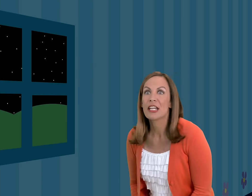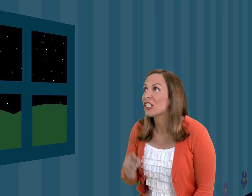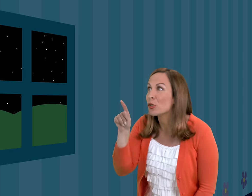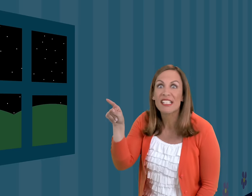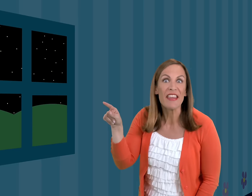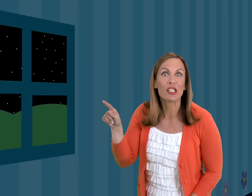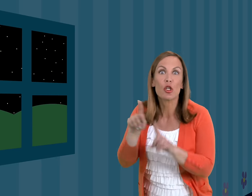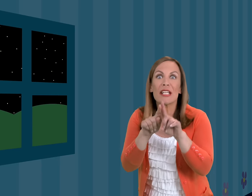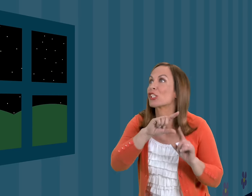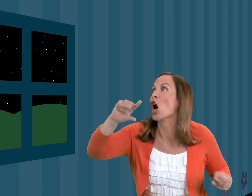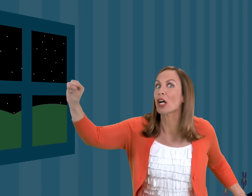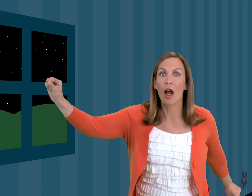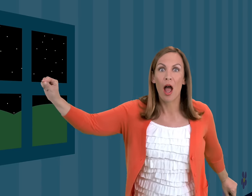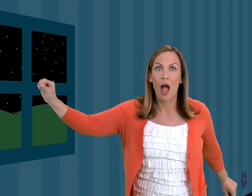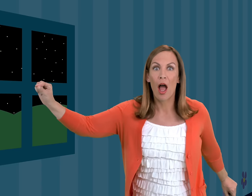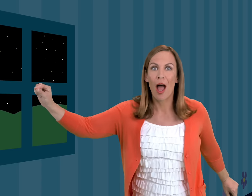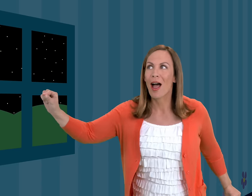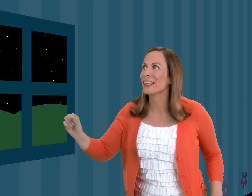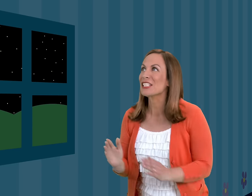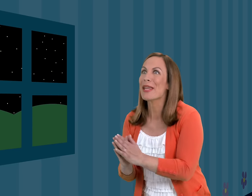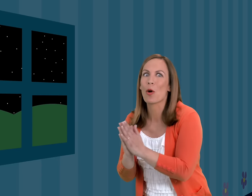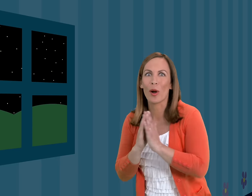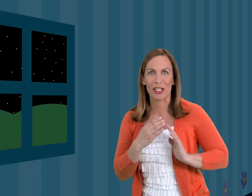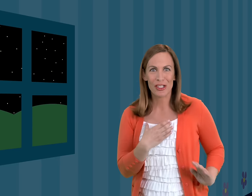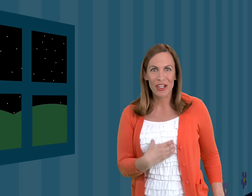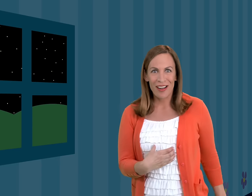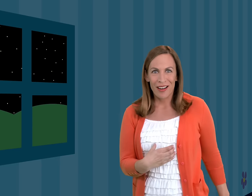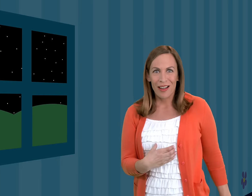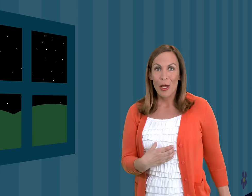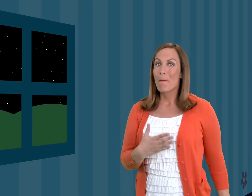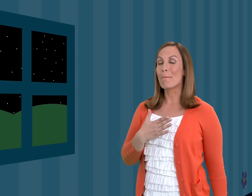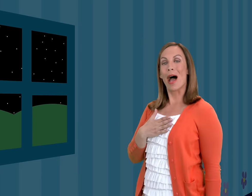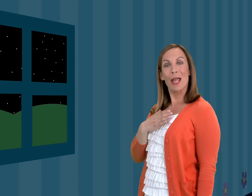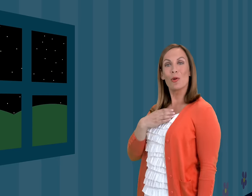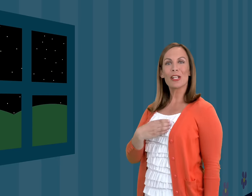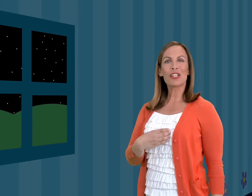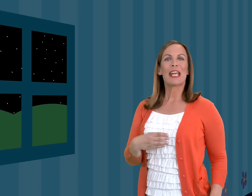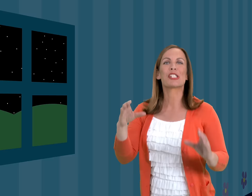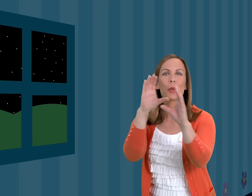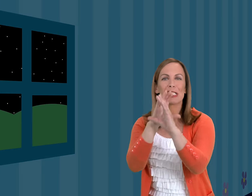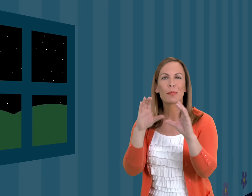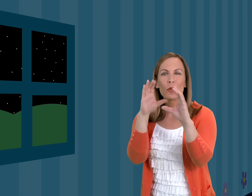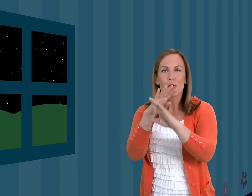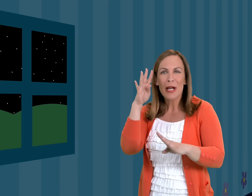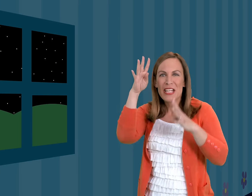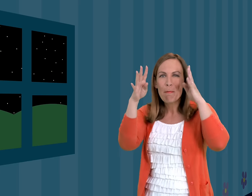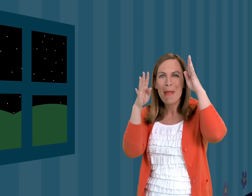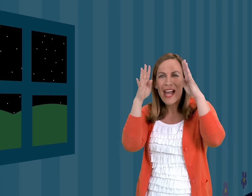Did you see that shooting star? Let's make a wish. My wish is to explore and